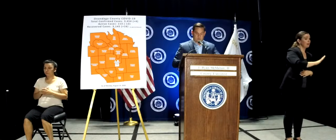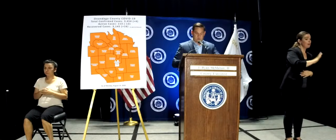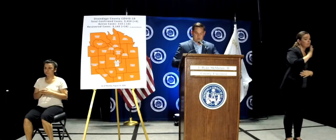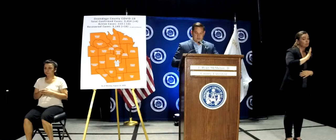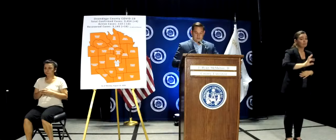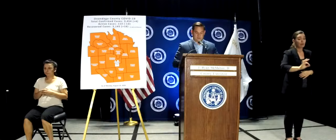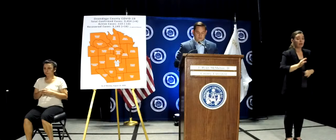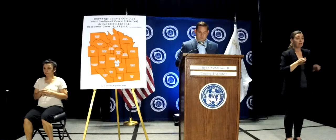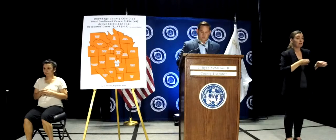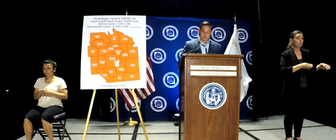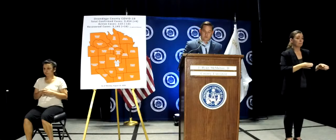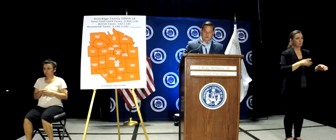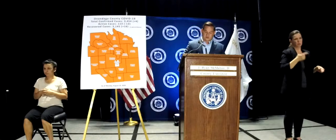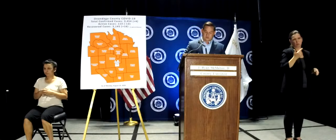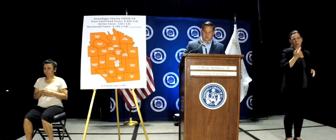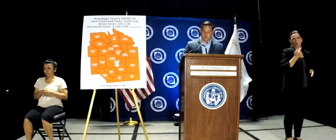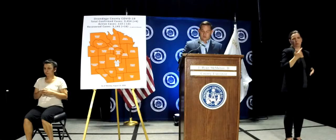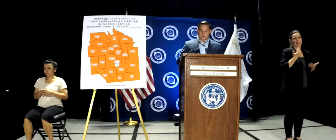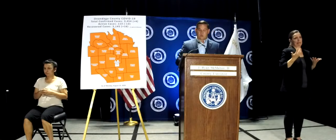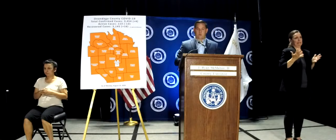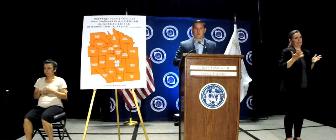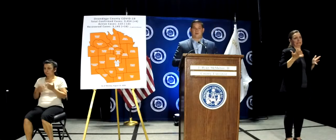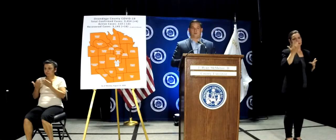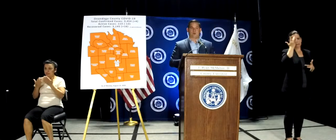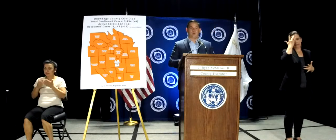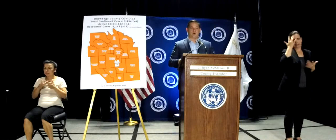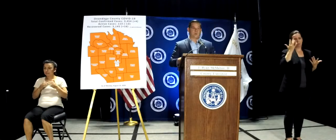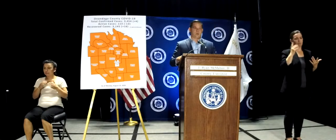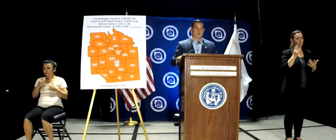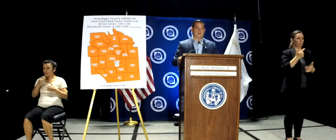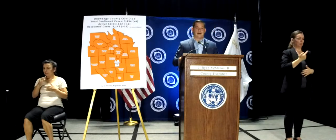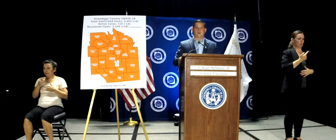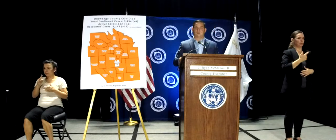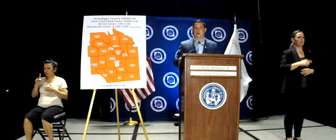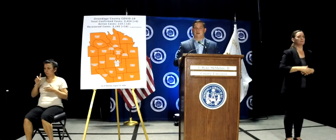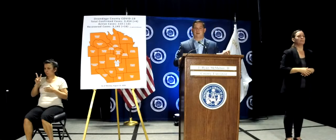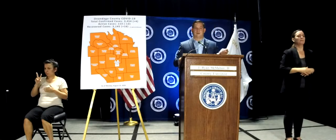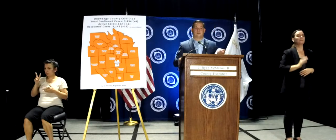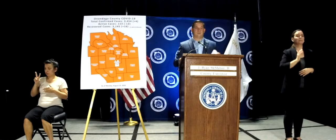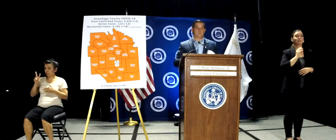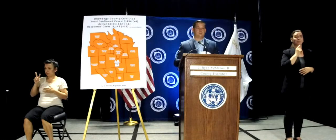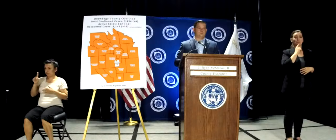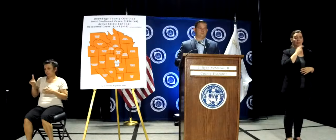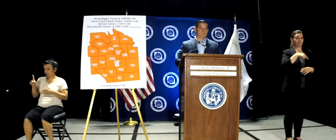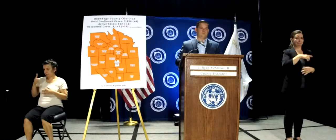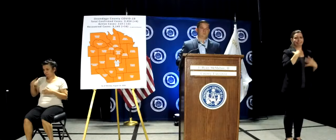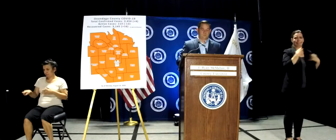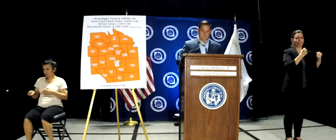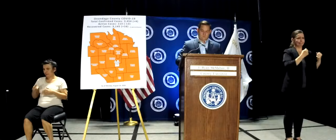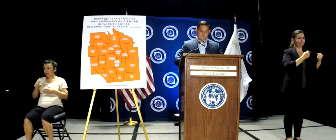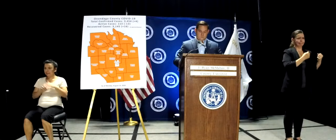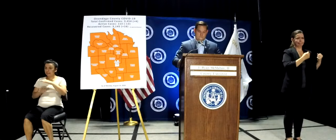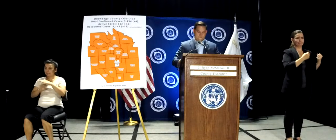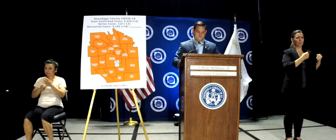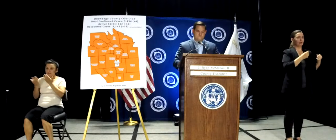we've had 21 cases, and we believe actually 21 out of the 21 are related to household contacts.